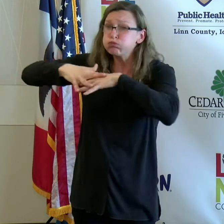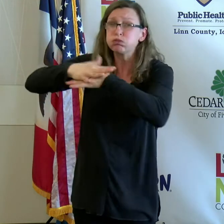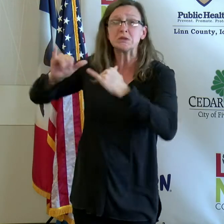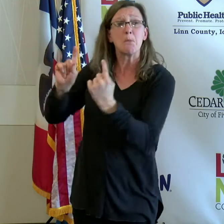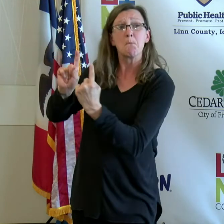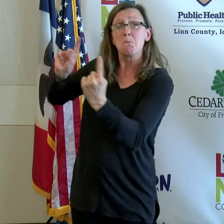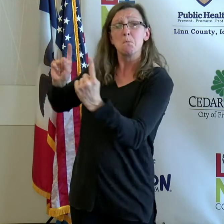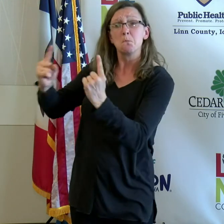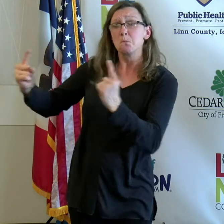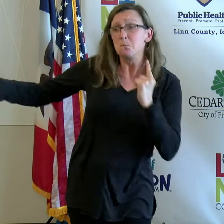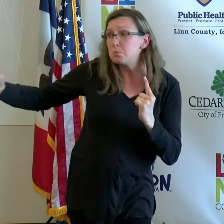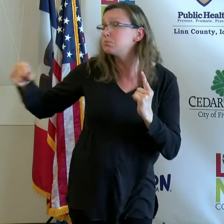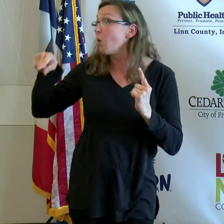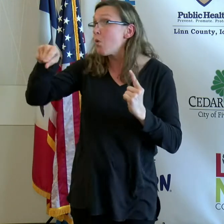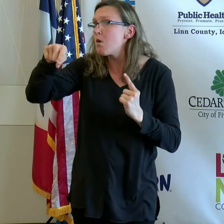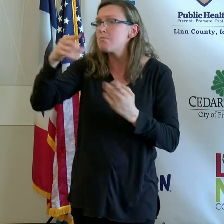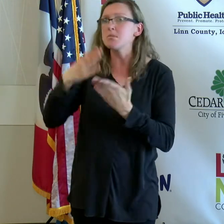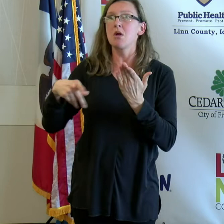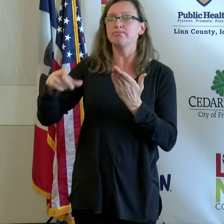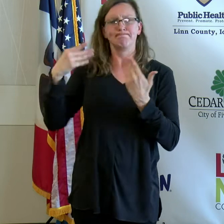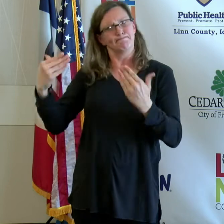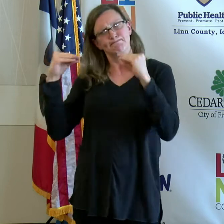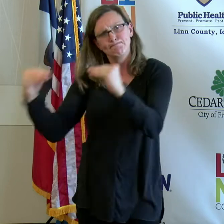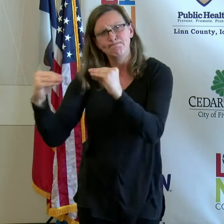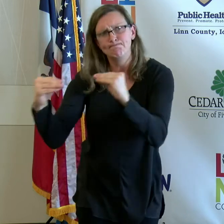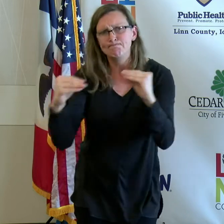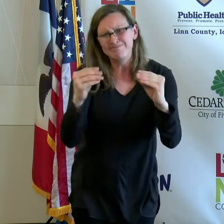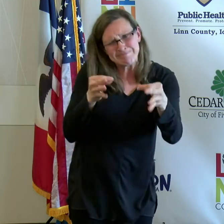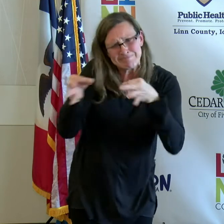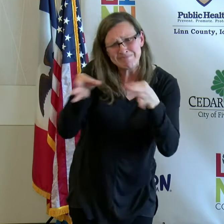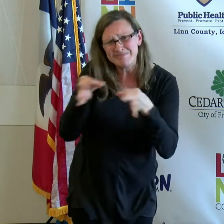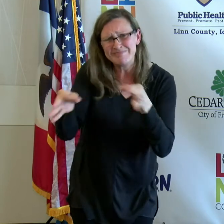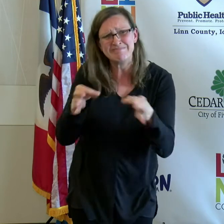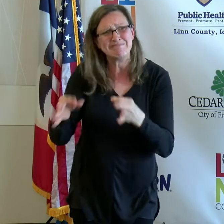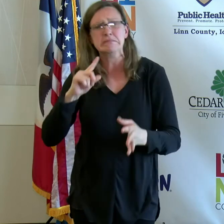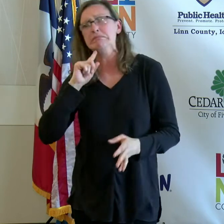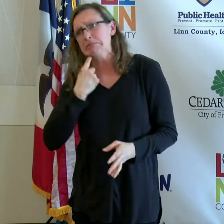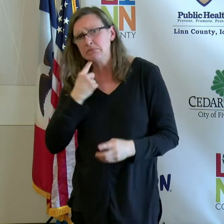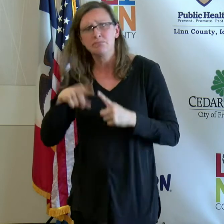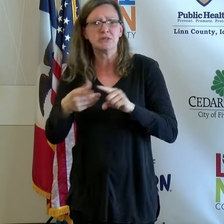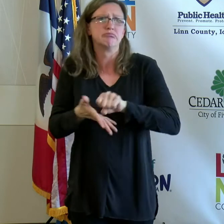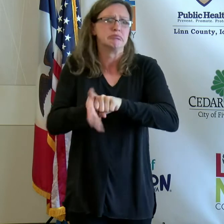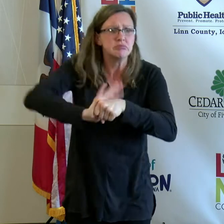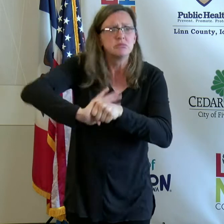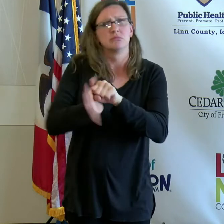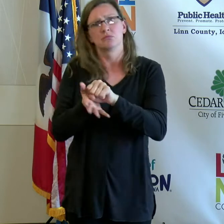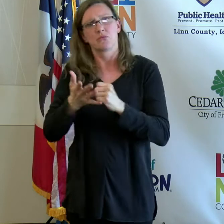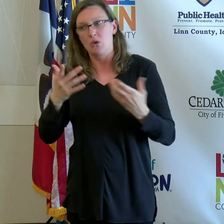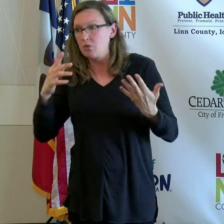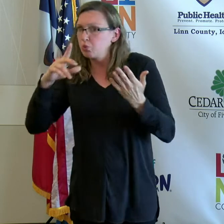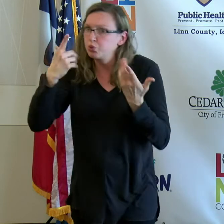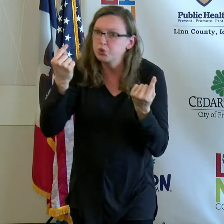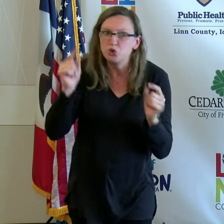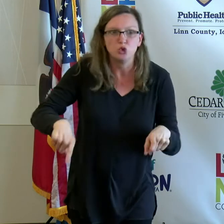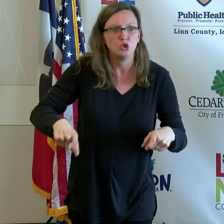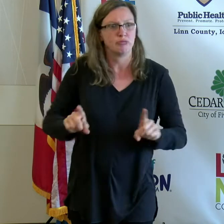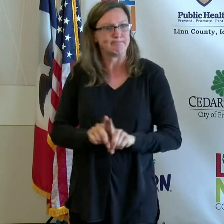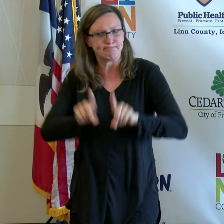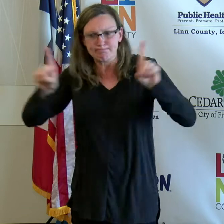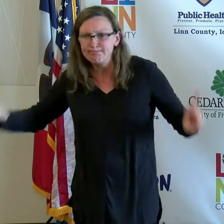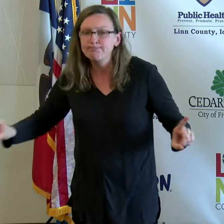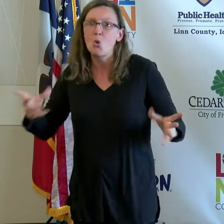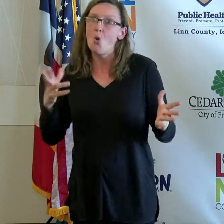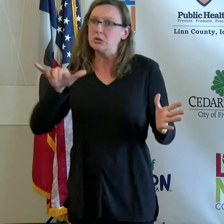of following these orders, and that these orders are meant to protect the health and safety of all Iowans.